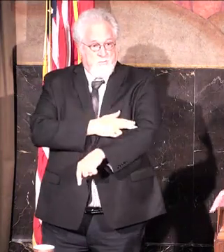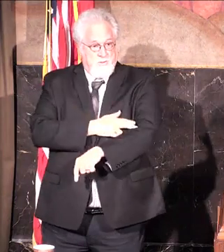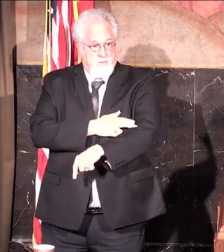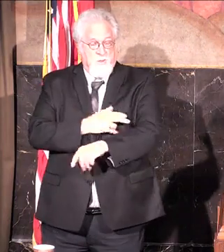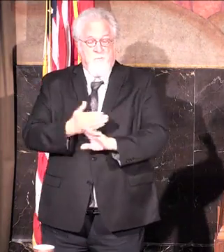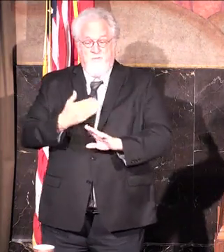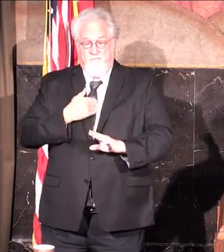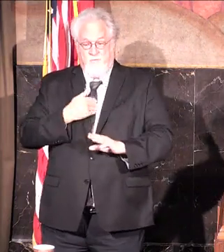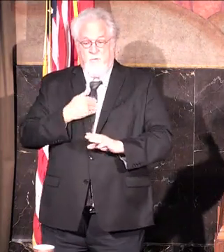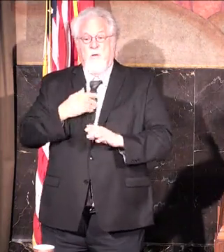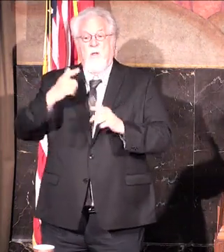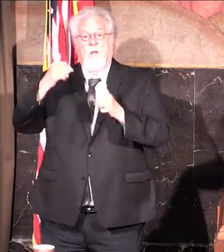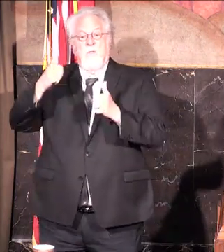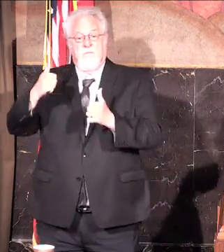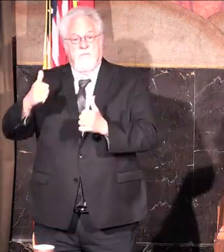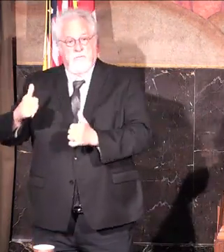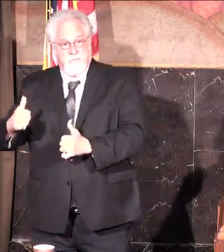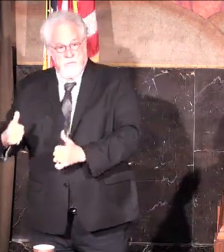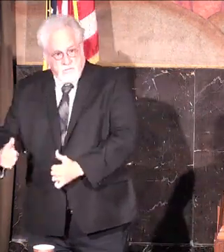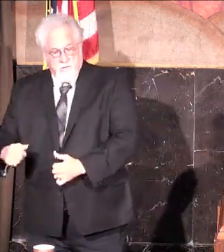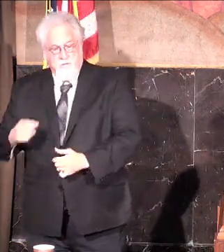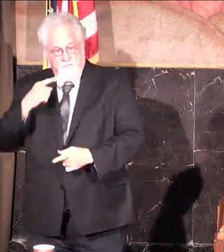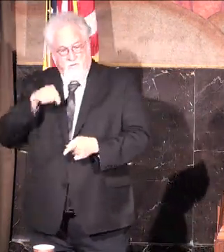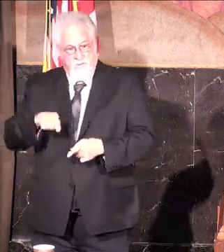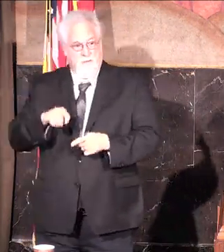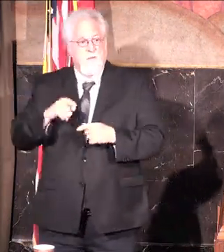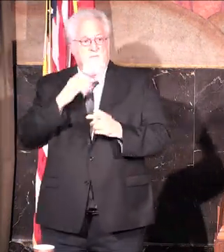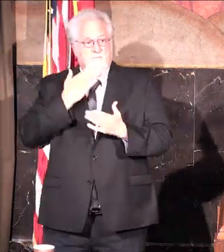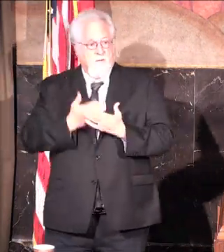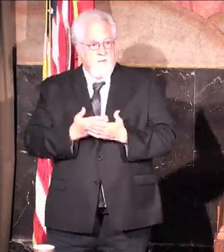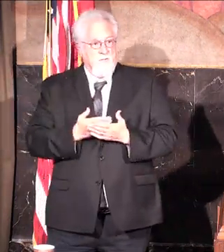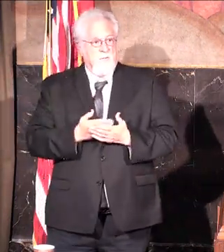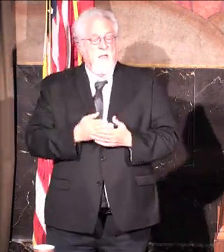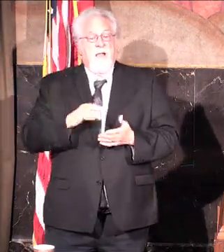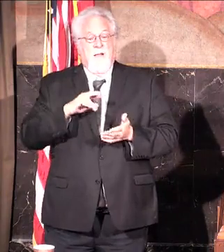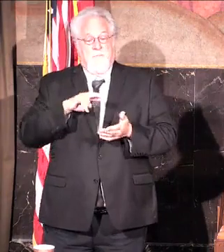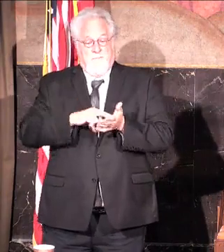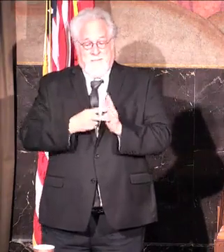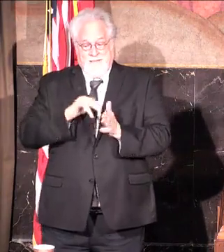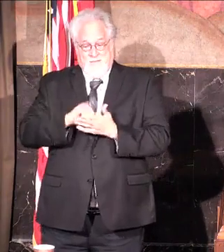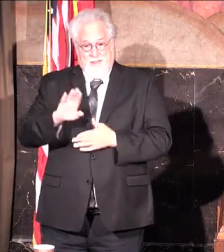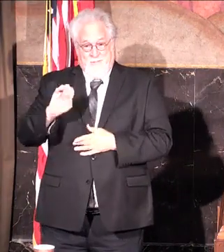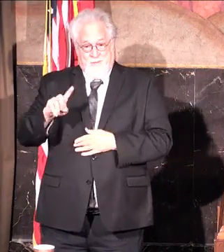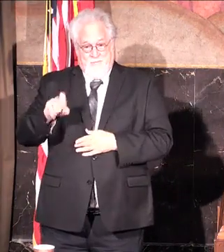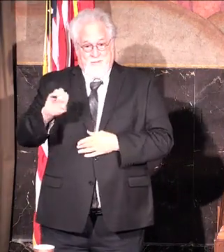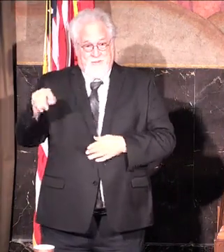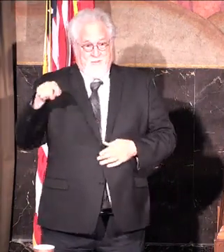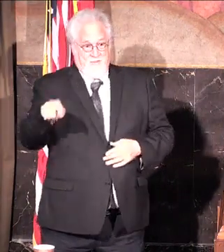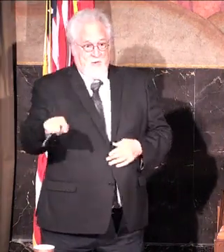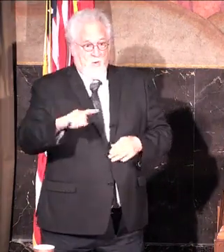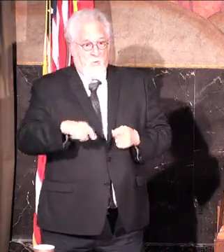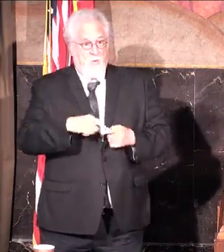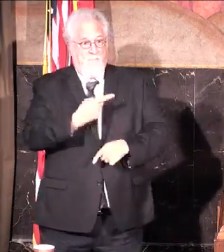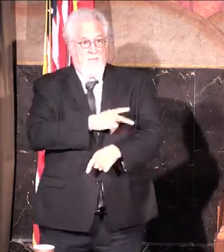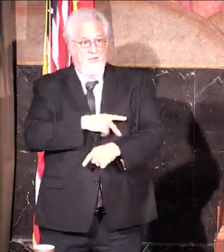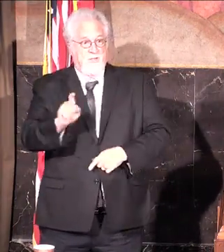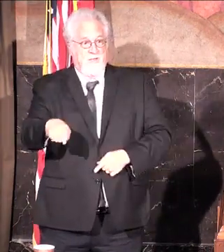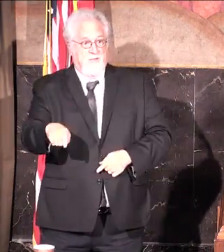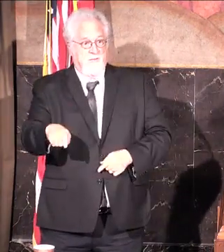before the patient decompensates in order for it to really be effective, which means that bed has to be available when that patient needs